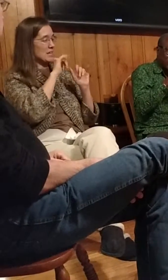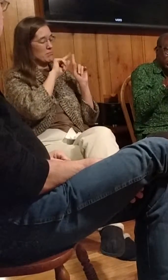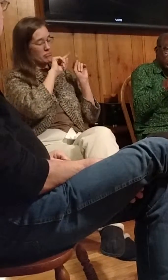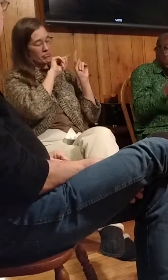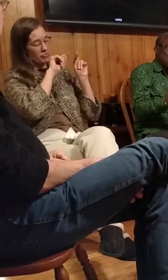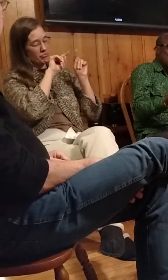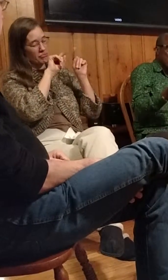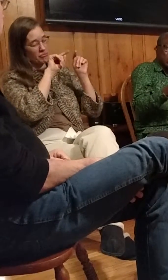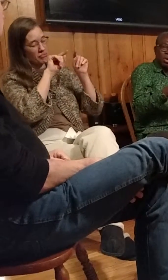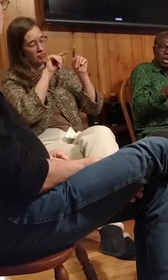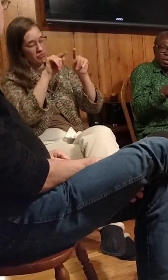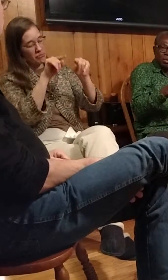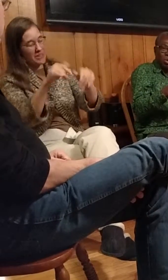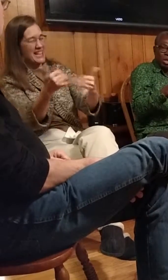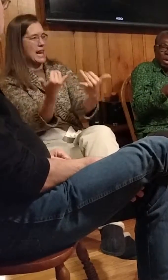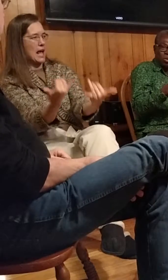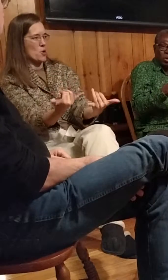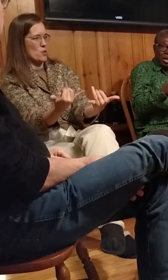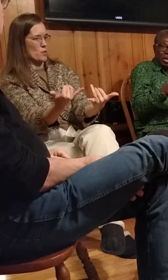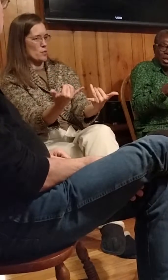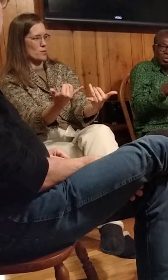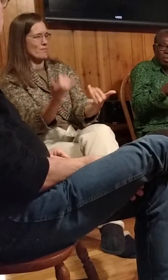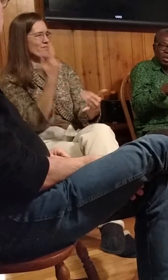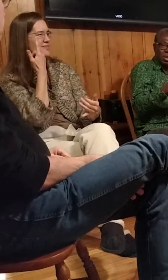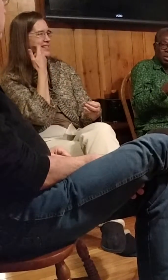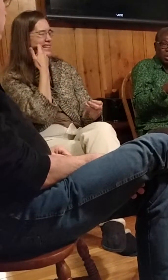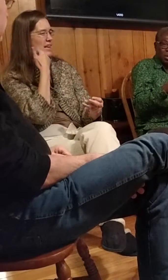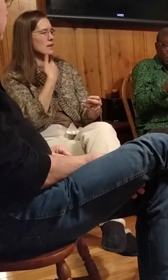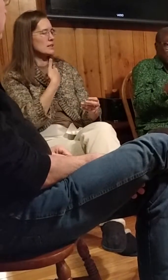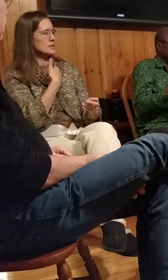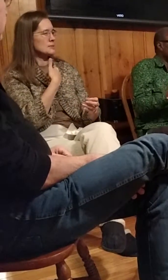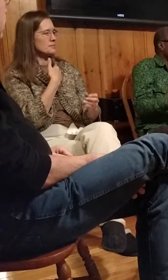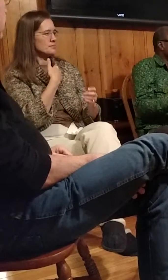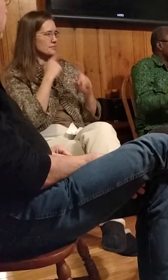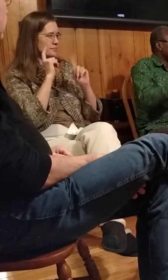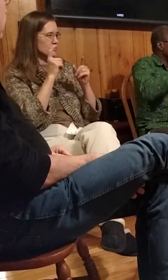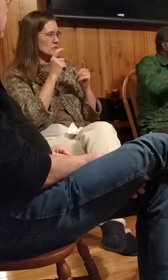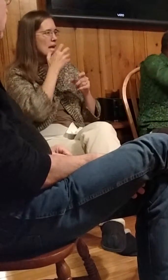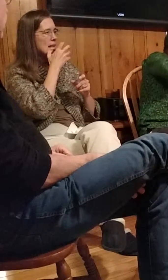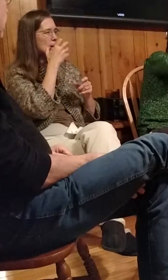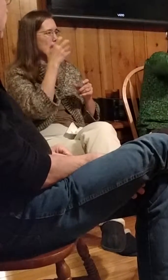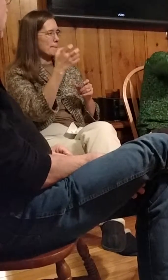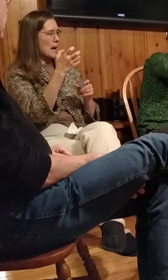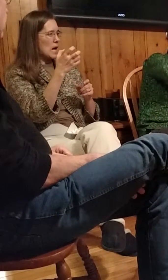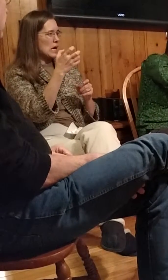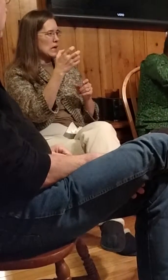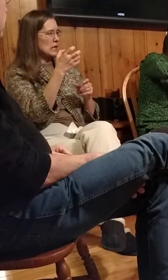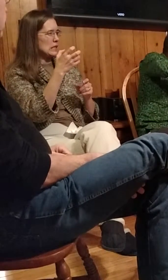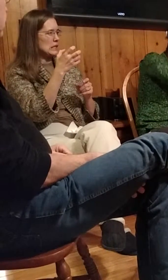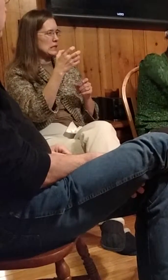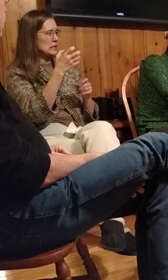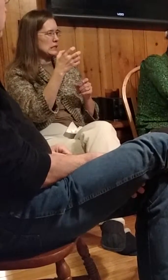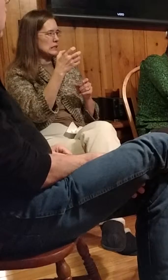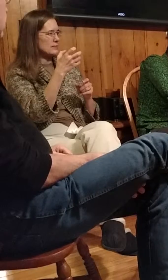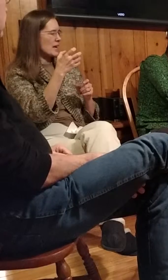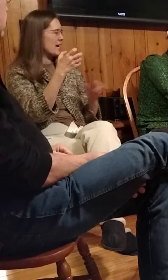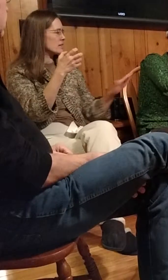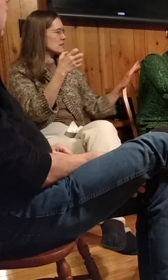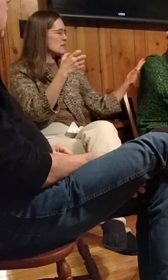was driving. I think you know Imam. You know what an Imam is? Yeah, good. The chief Imam of that particular